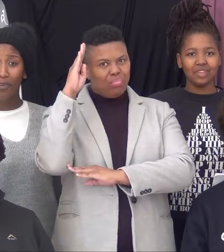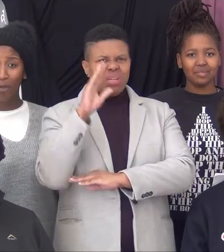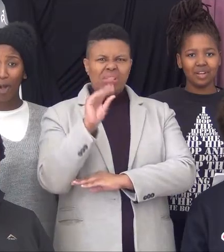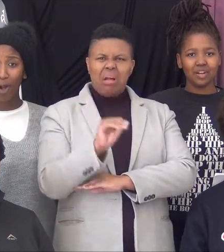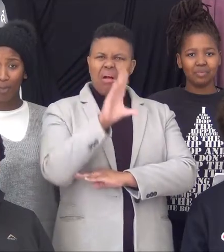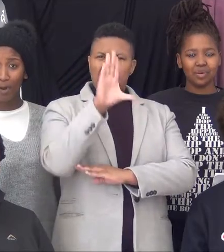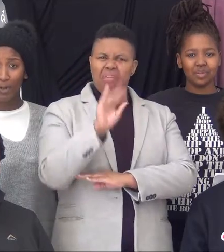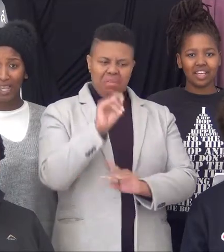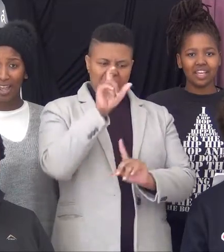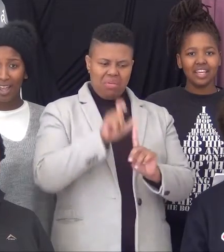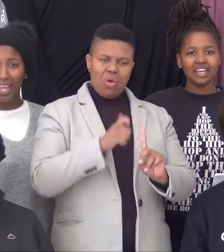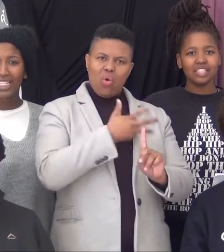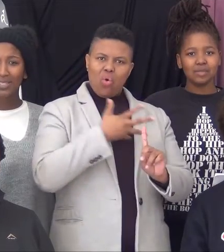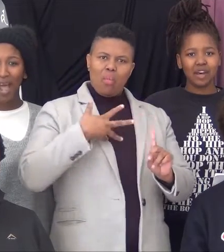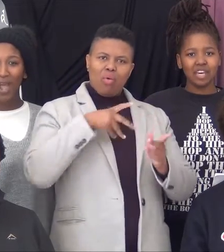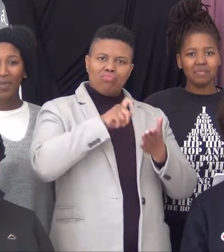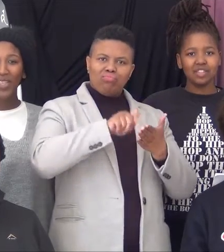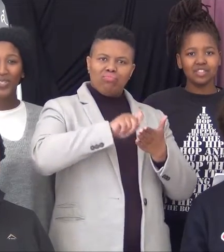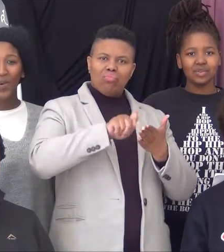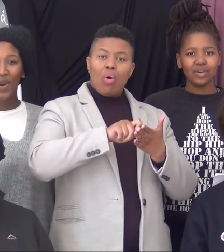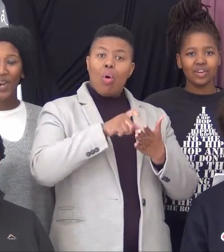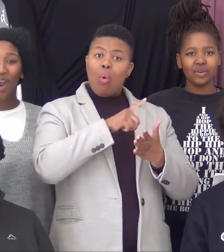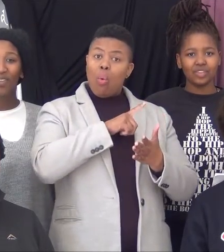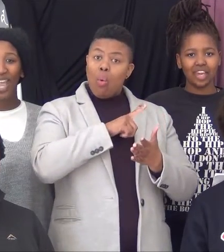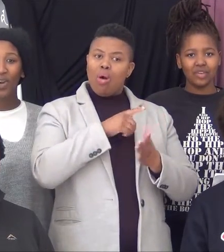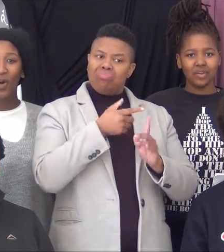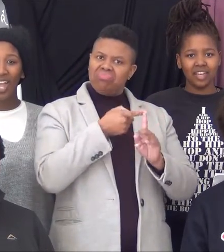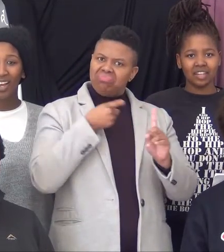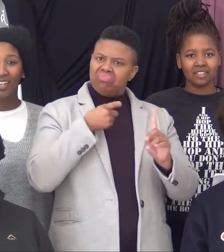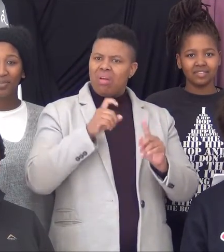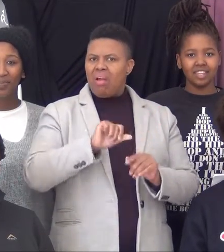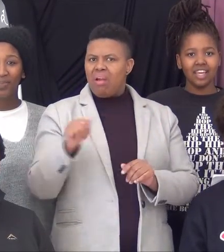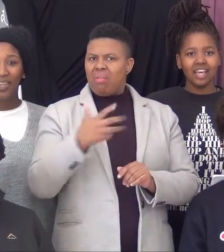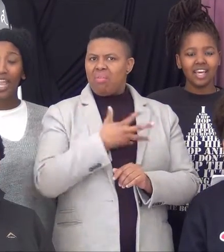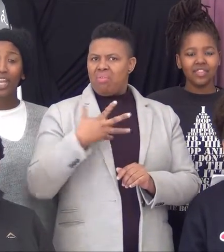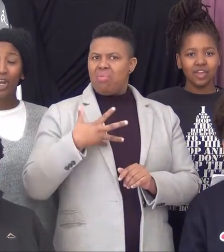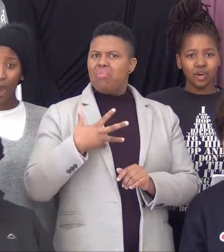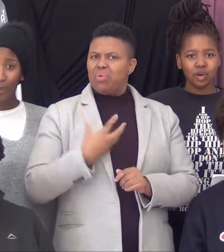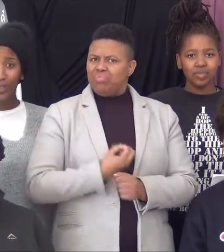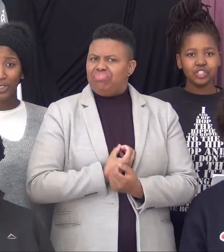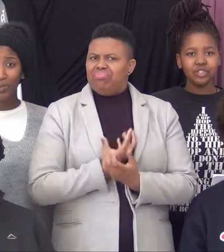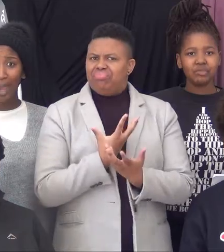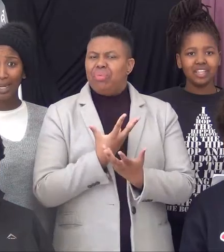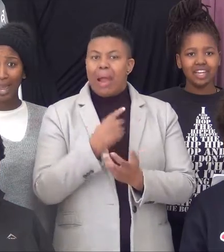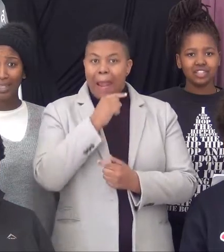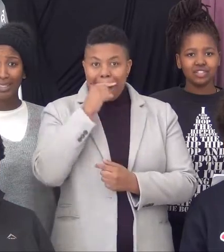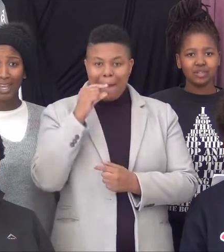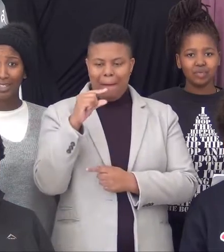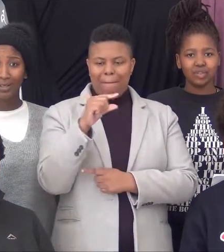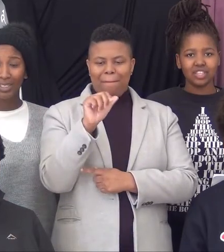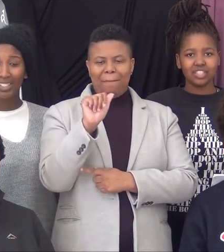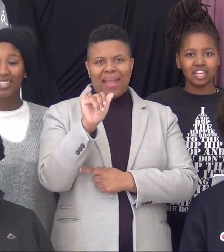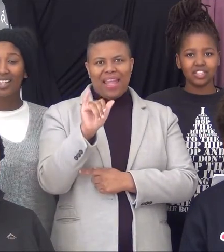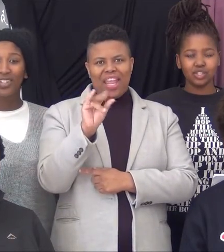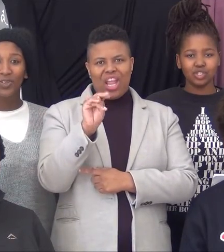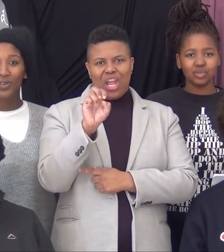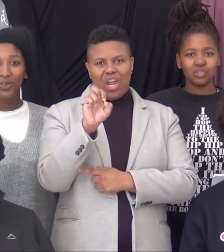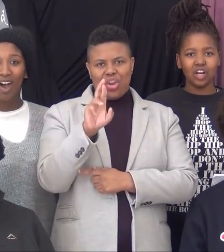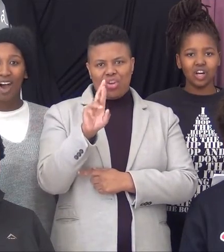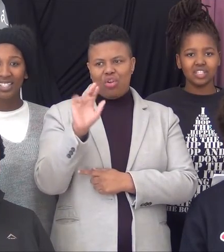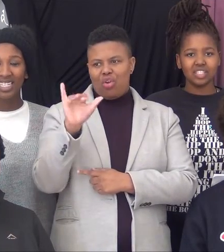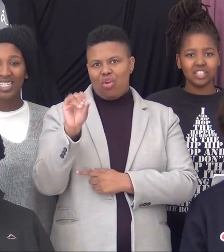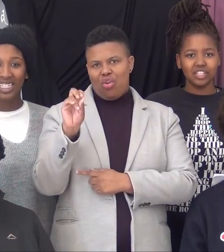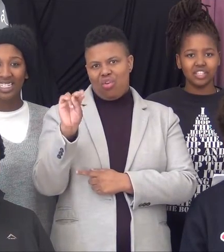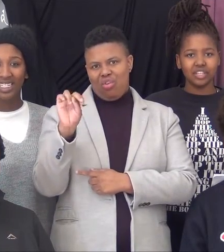African female composer inspired by the story of Gaynor Young, in the hope that you might like to support us as a